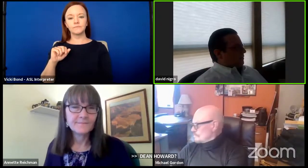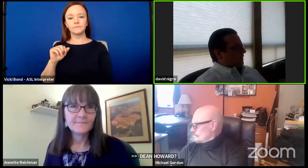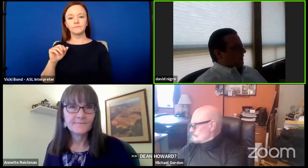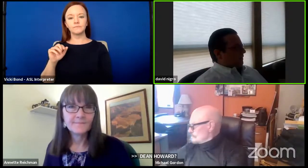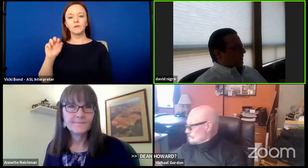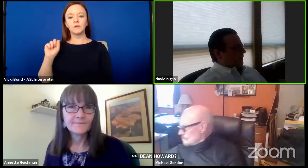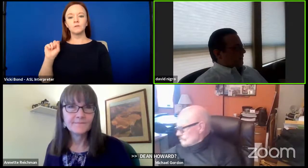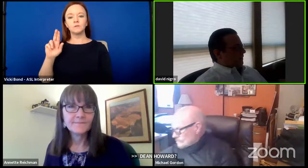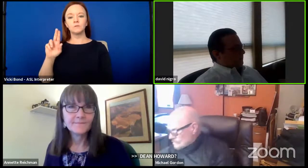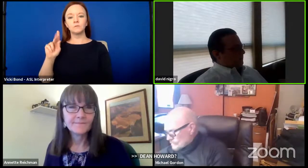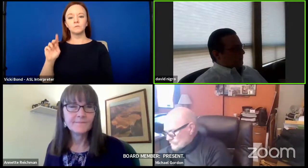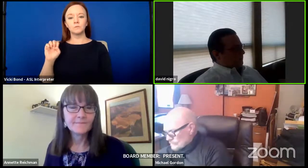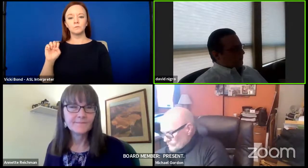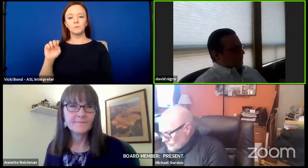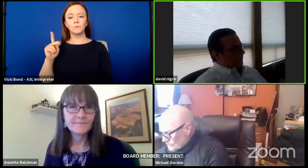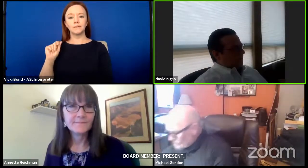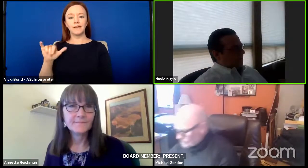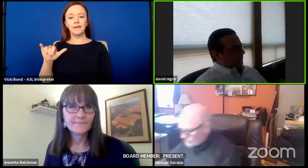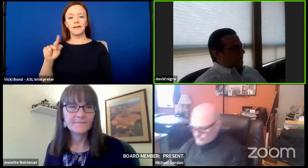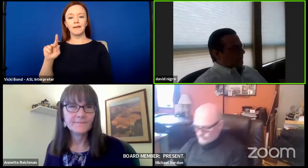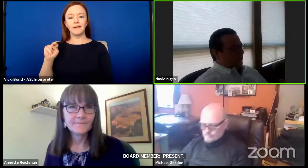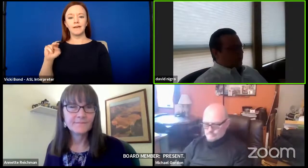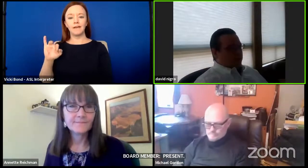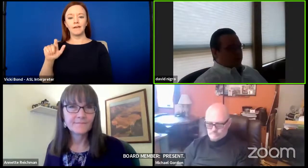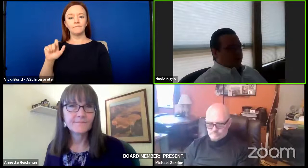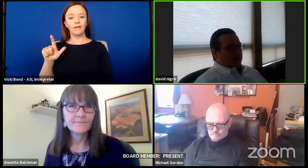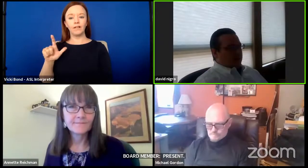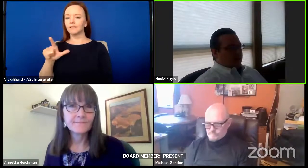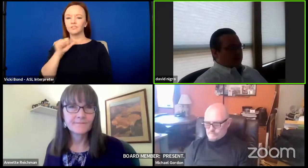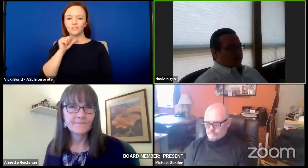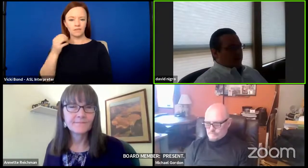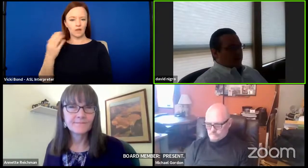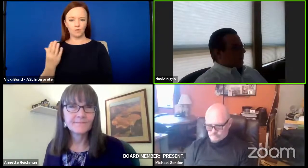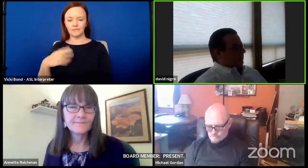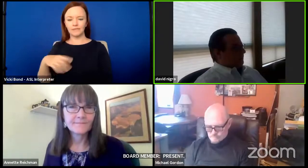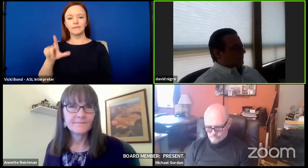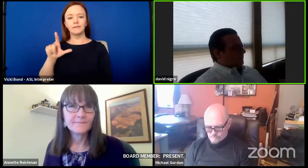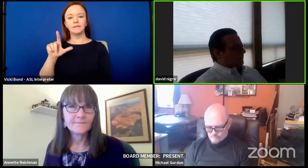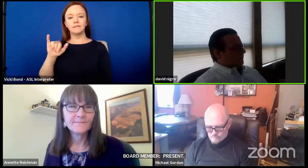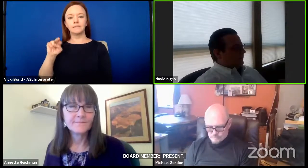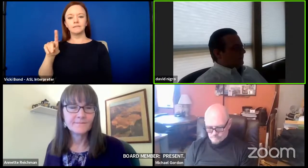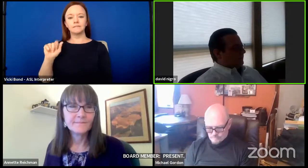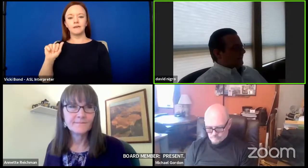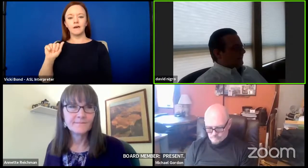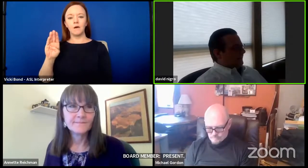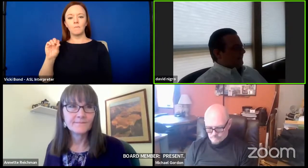Suke Kneifel, who's not present. Linda Bove.